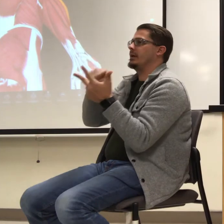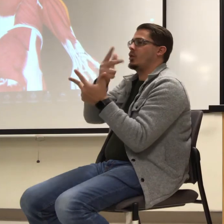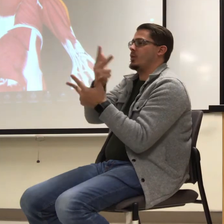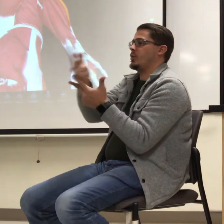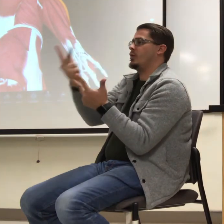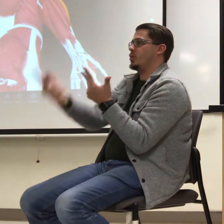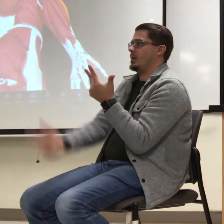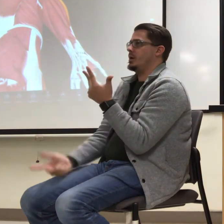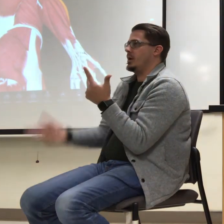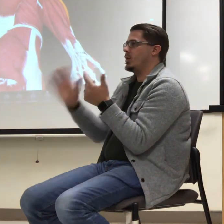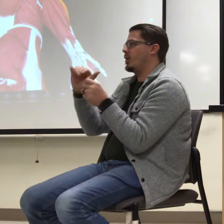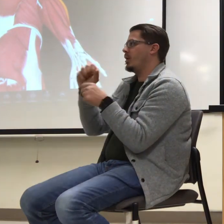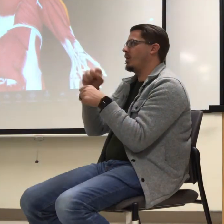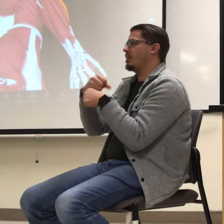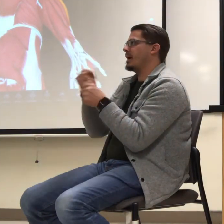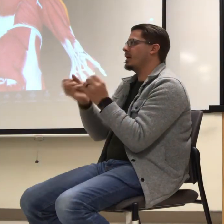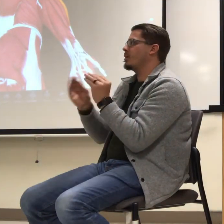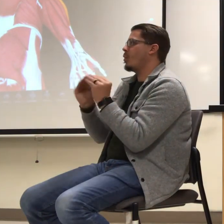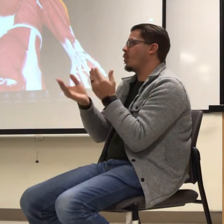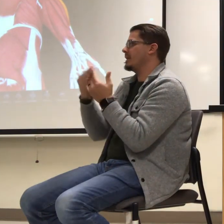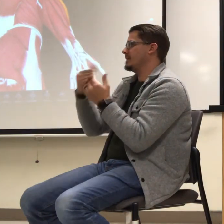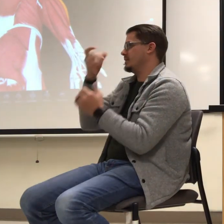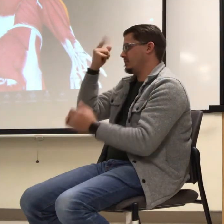very slight.